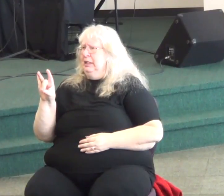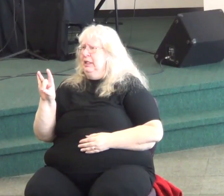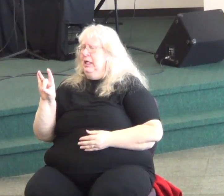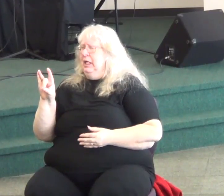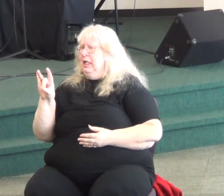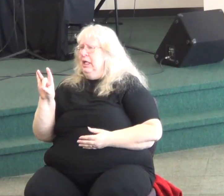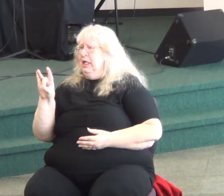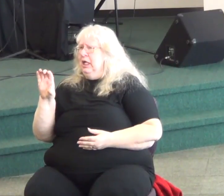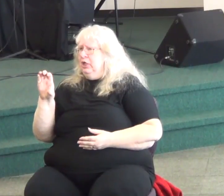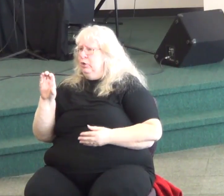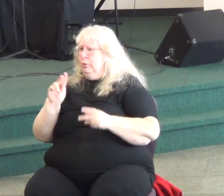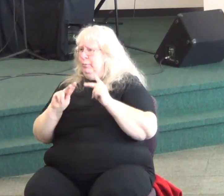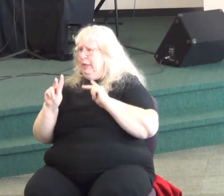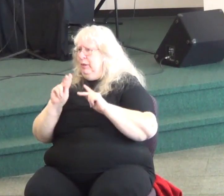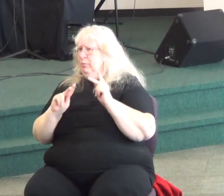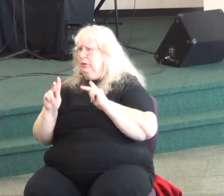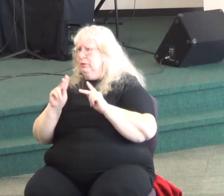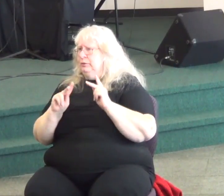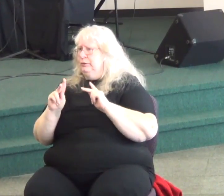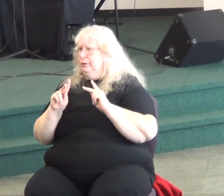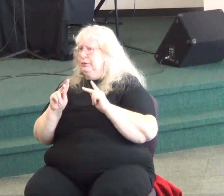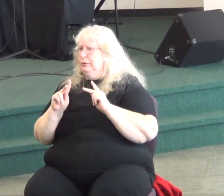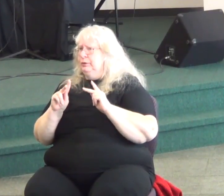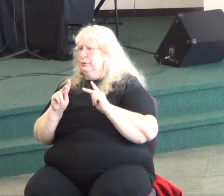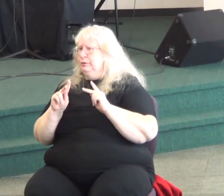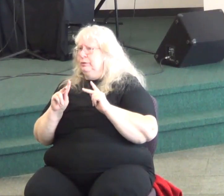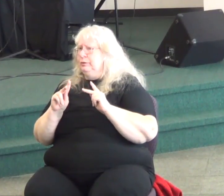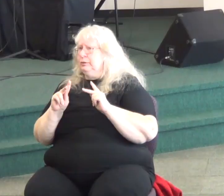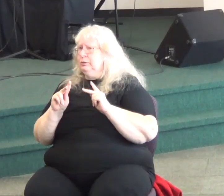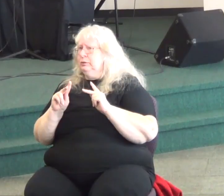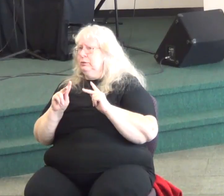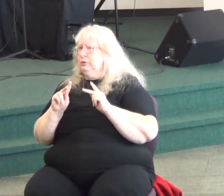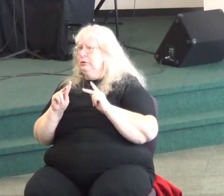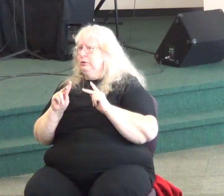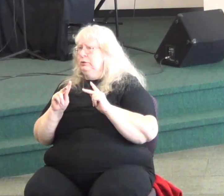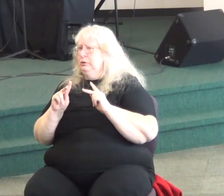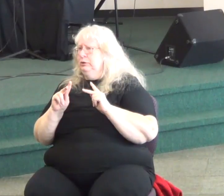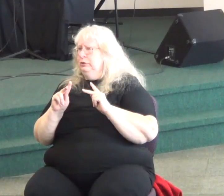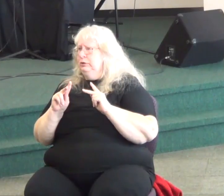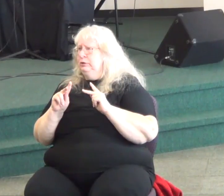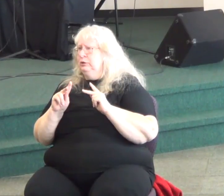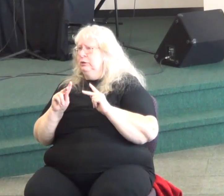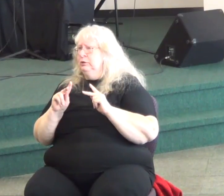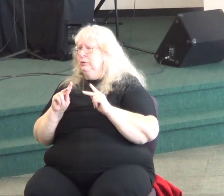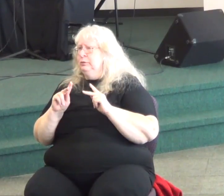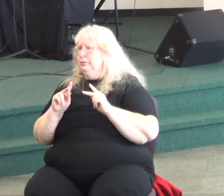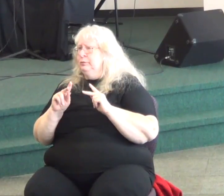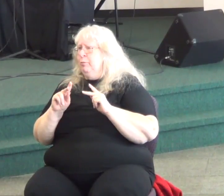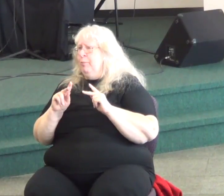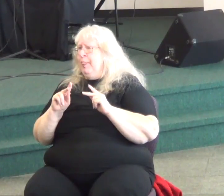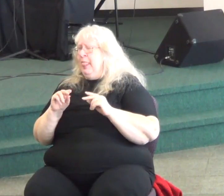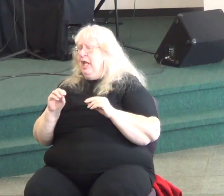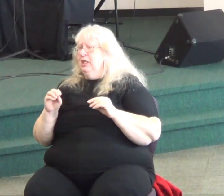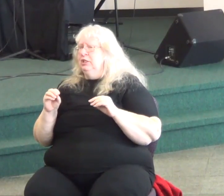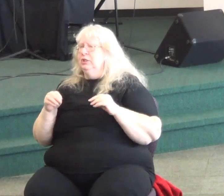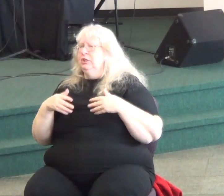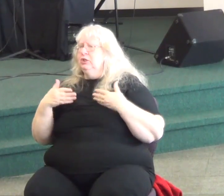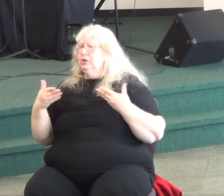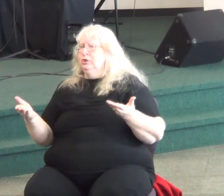like 253,000 people. So they're about 100,000 over what was in Jerusalem, if